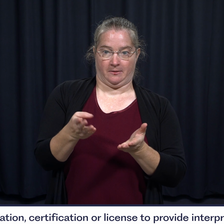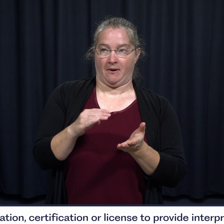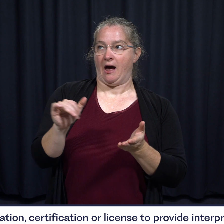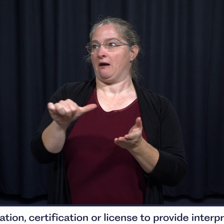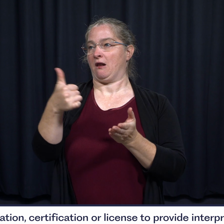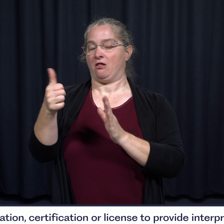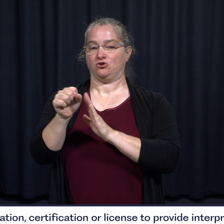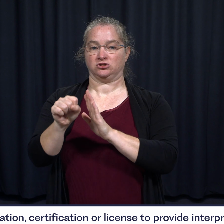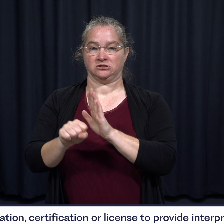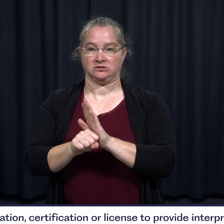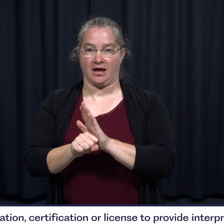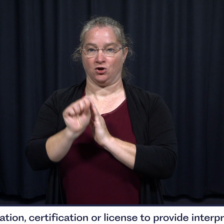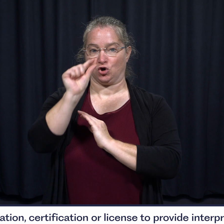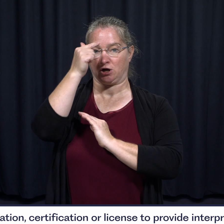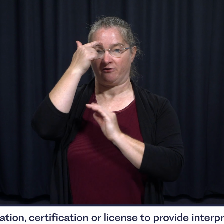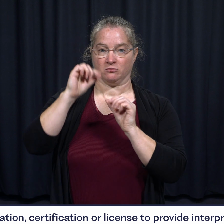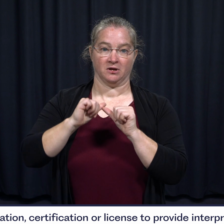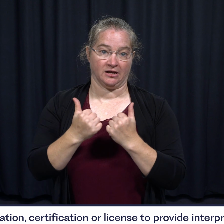state or government agency.